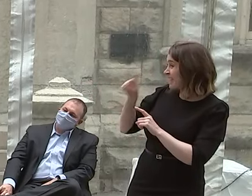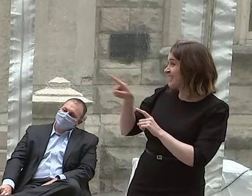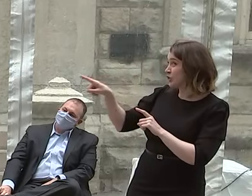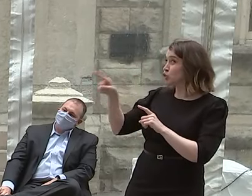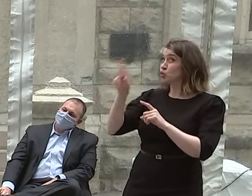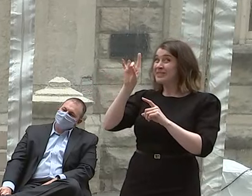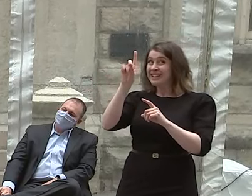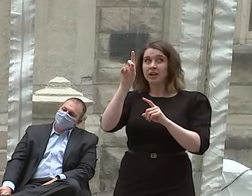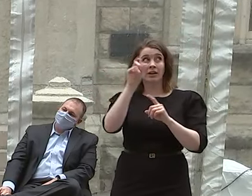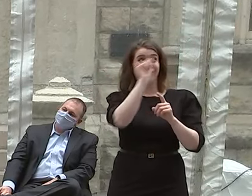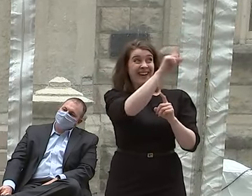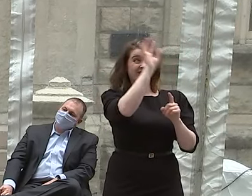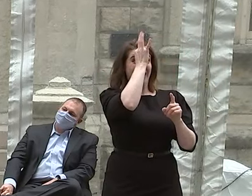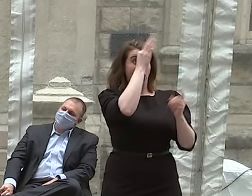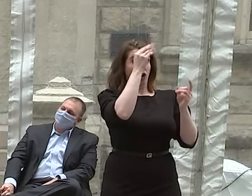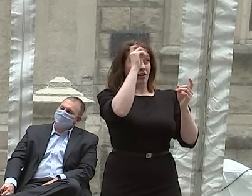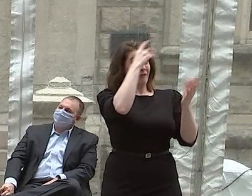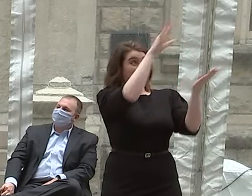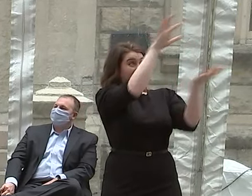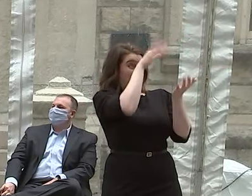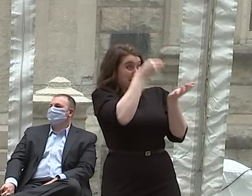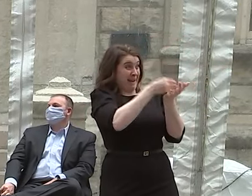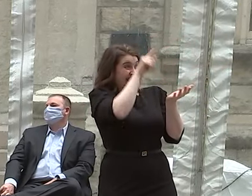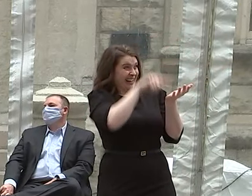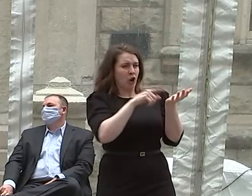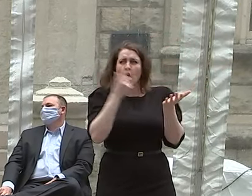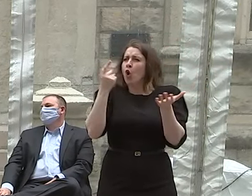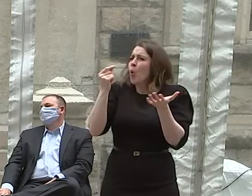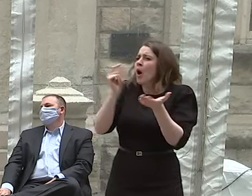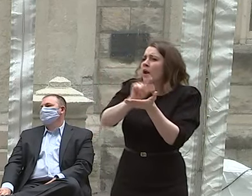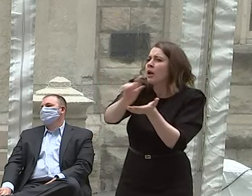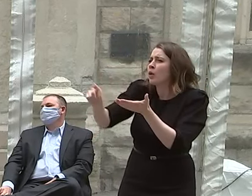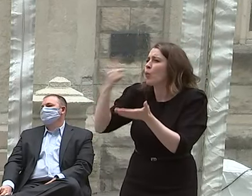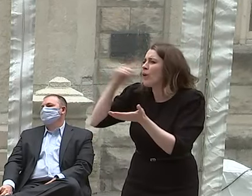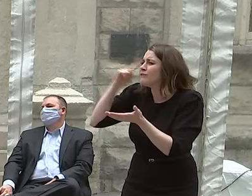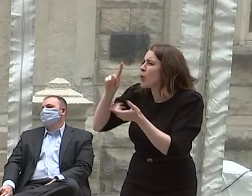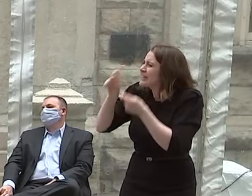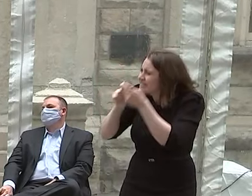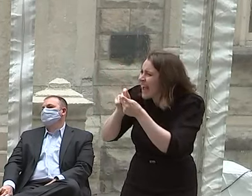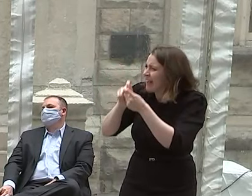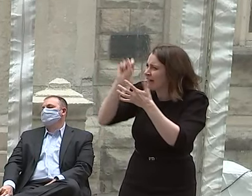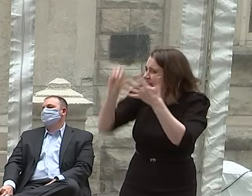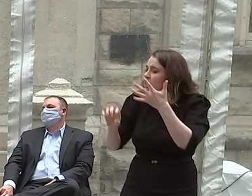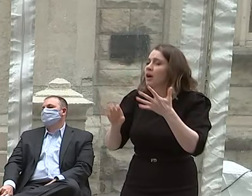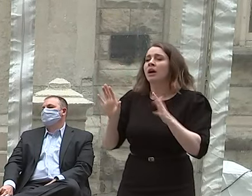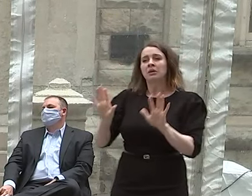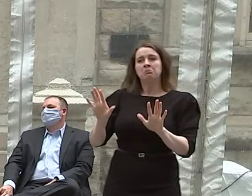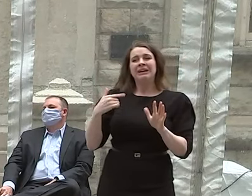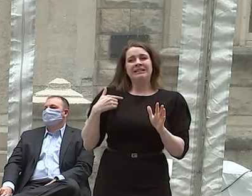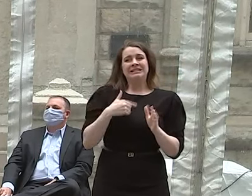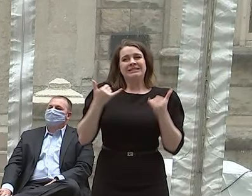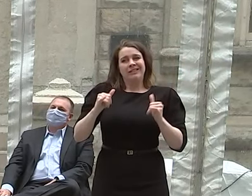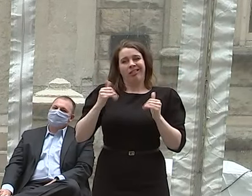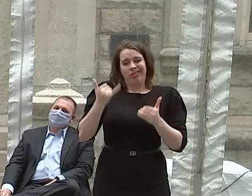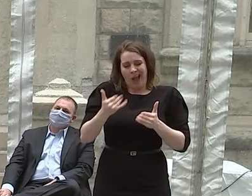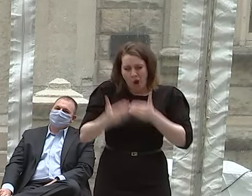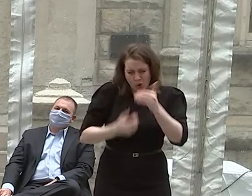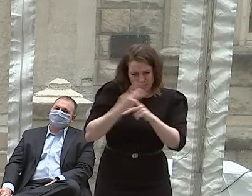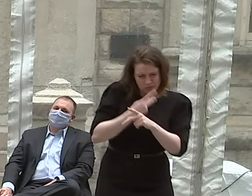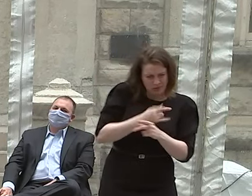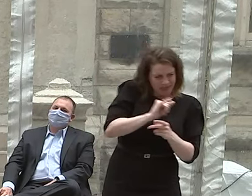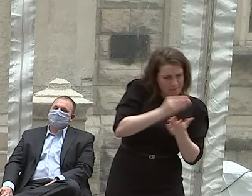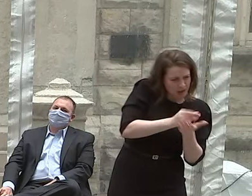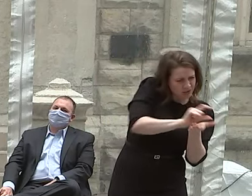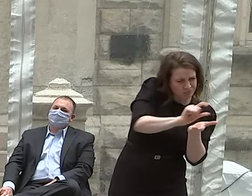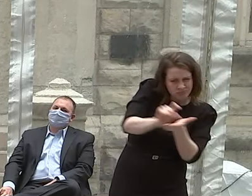specific terms. Well, we're finalizing what the specific buckets are, but it's things like helping